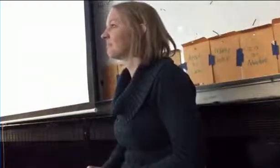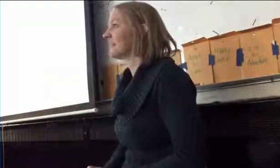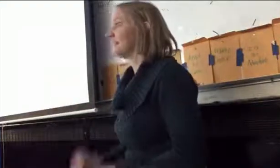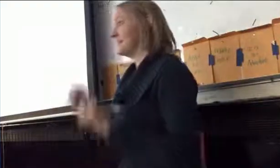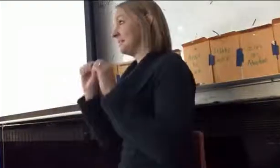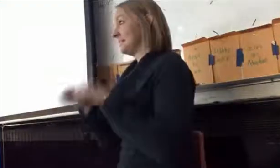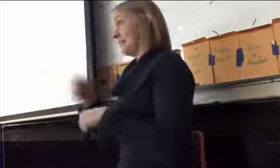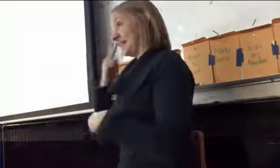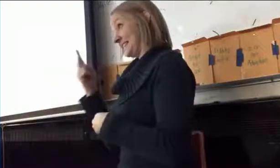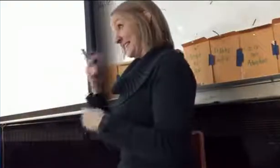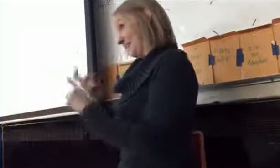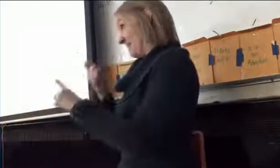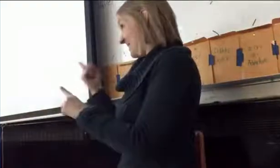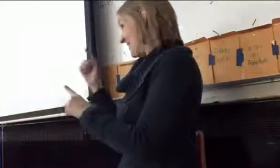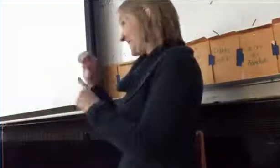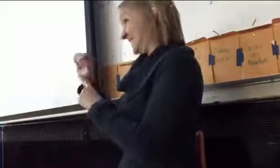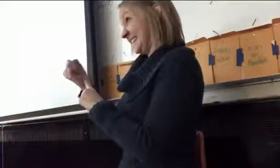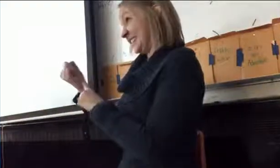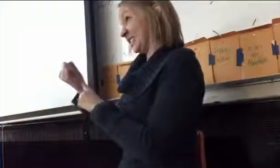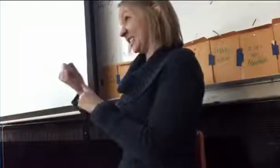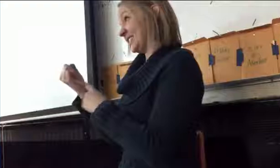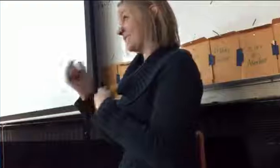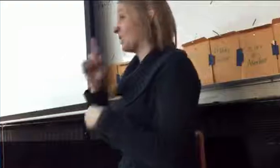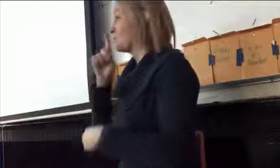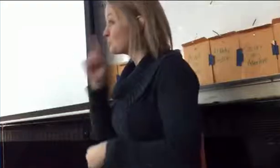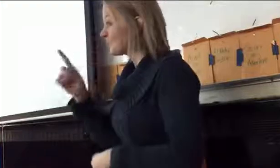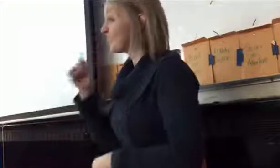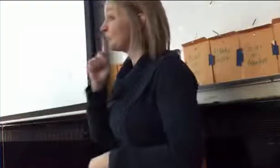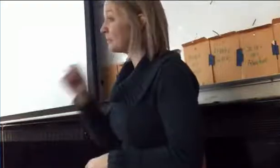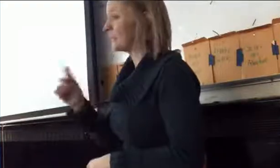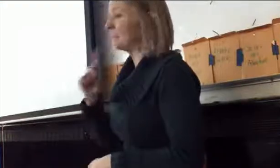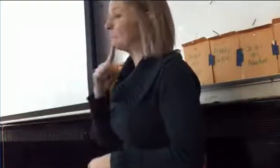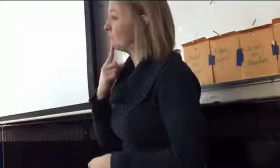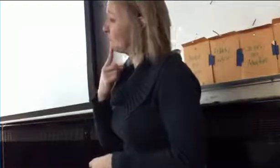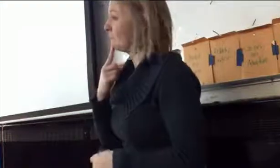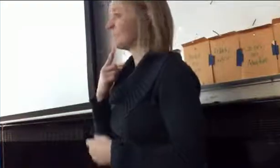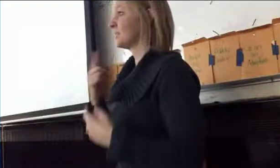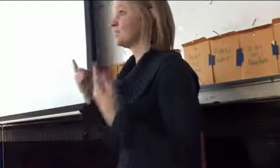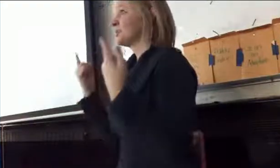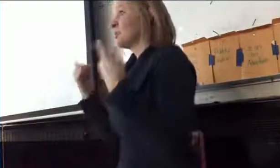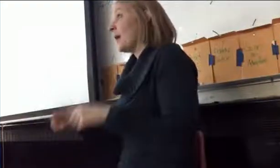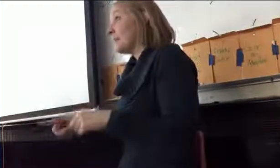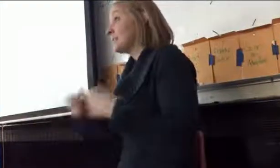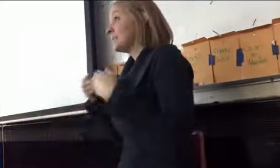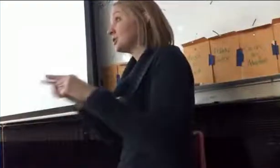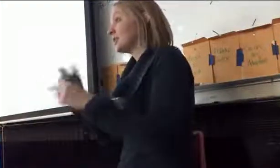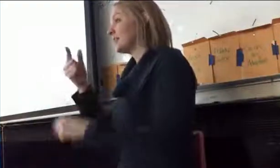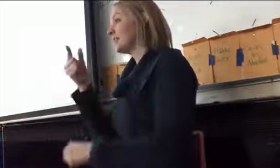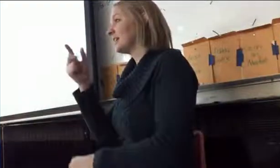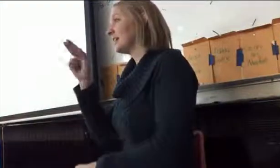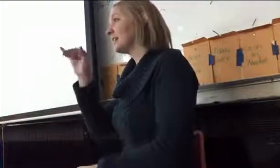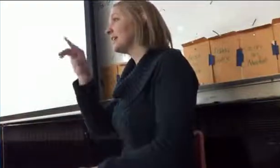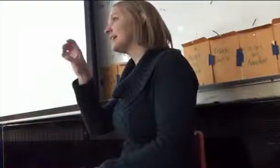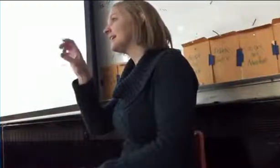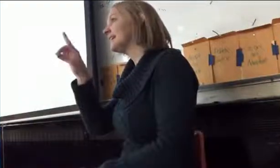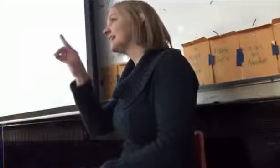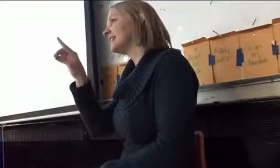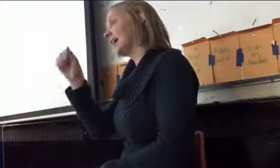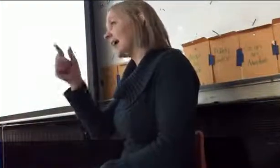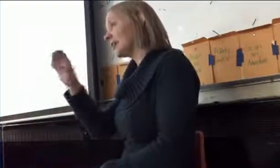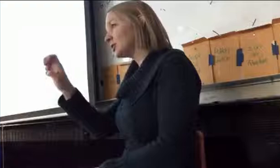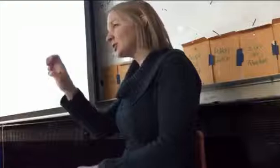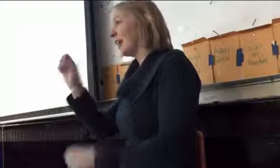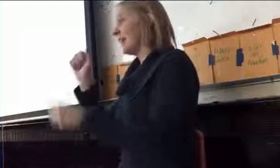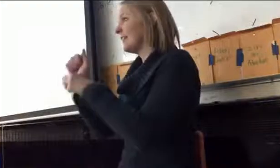all of this, all these working conditions are going to be really, really severe. And what happens is that during the Gilded Age, these workers are going to be in